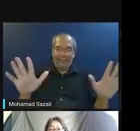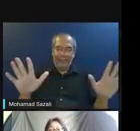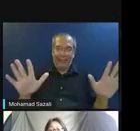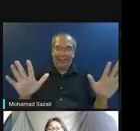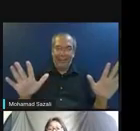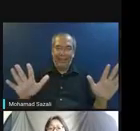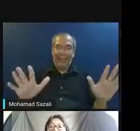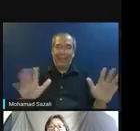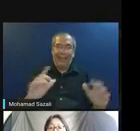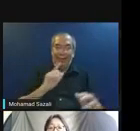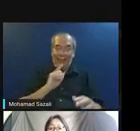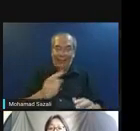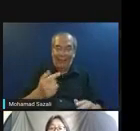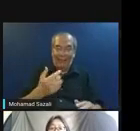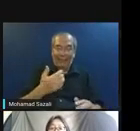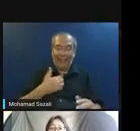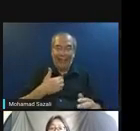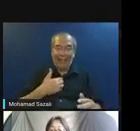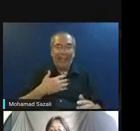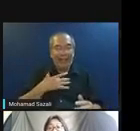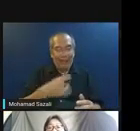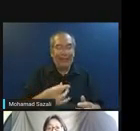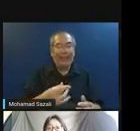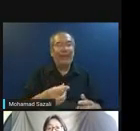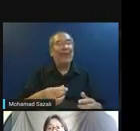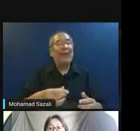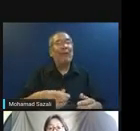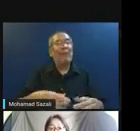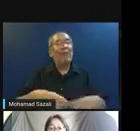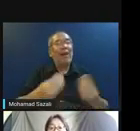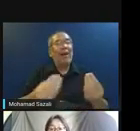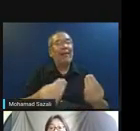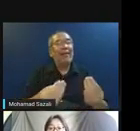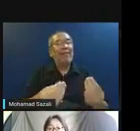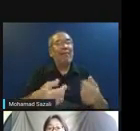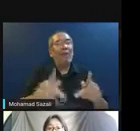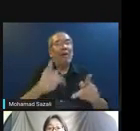Okay, I just finished part 1 of the introduction of the deaf community.